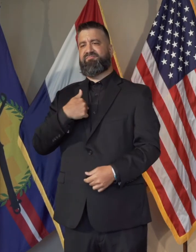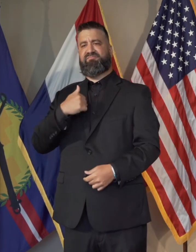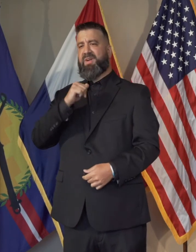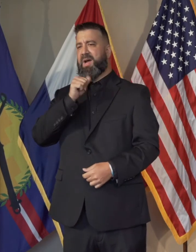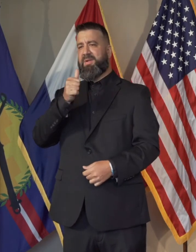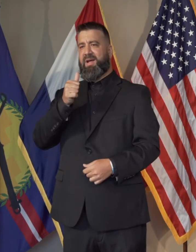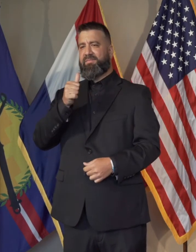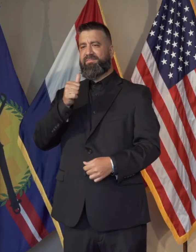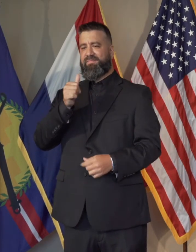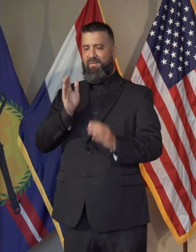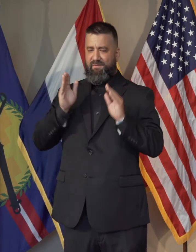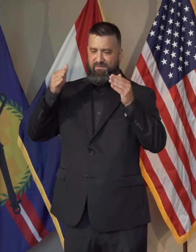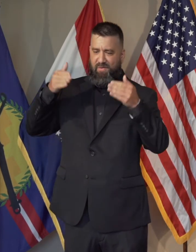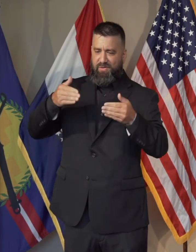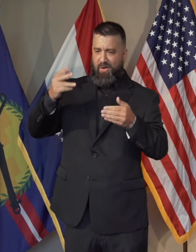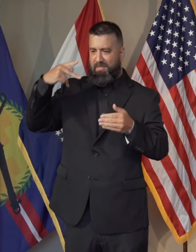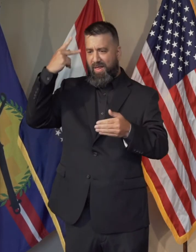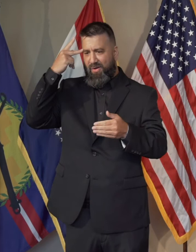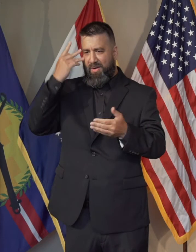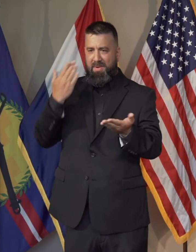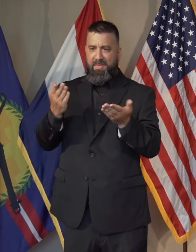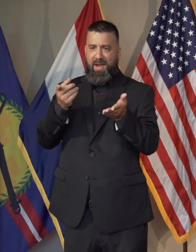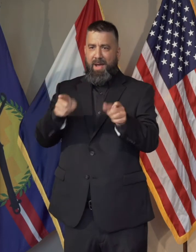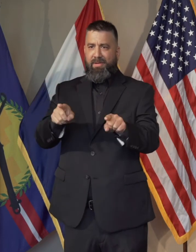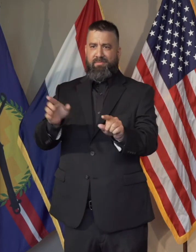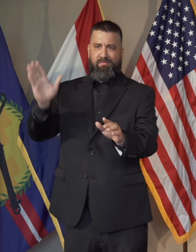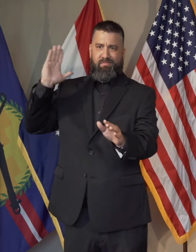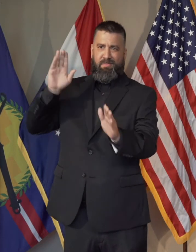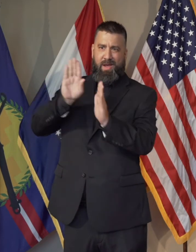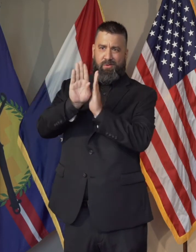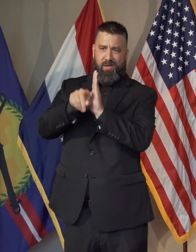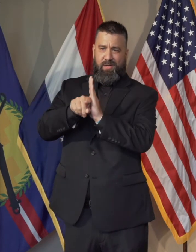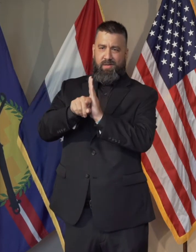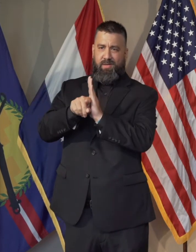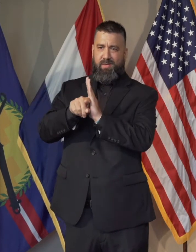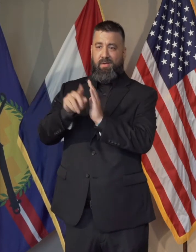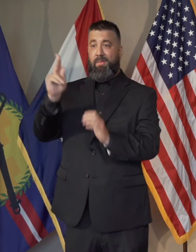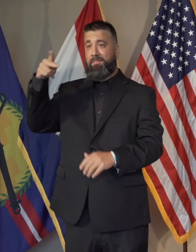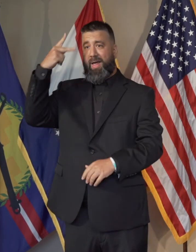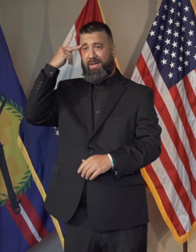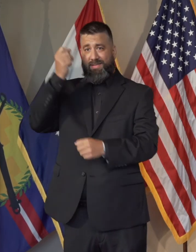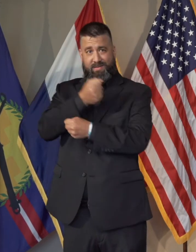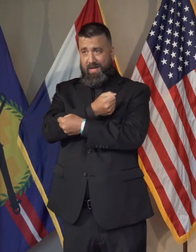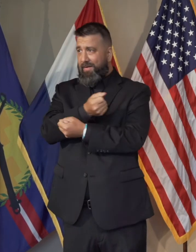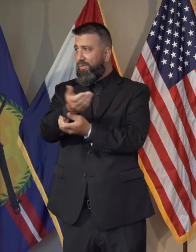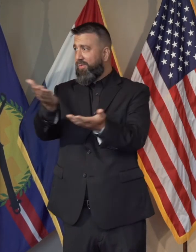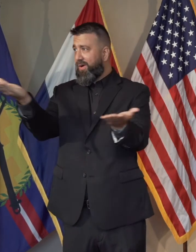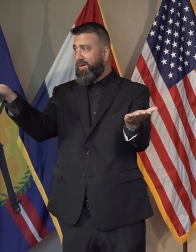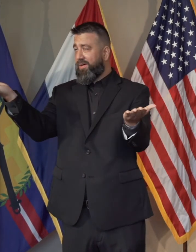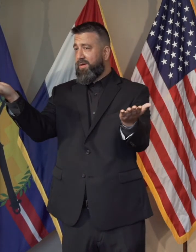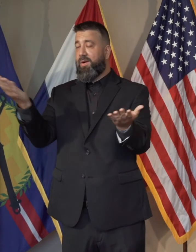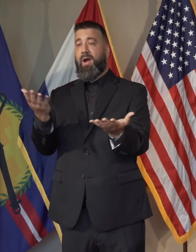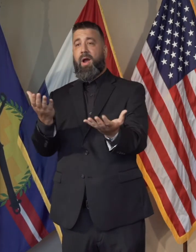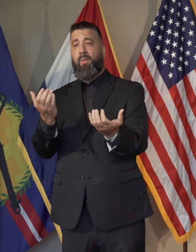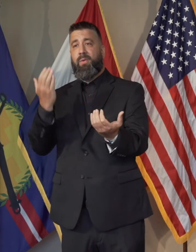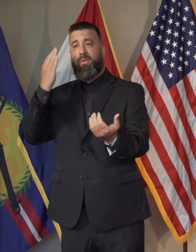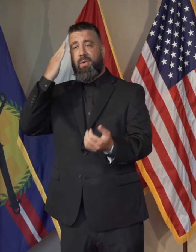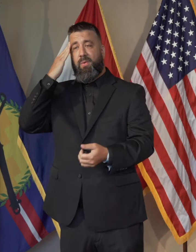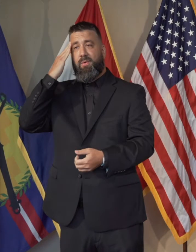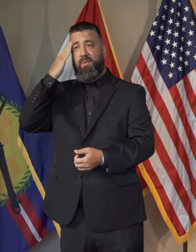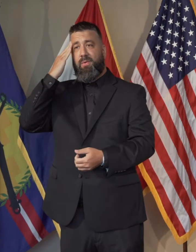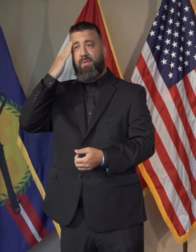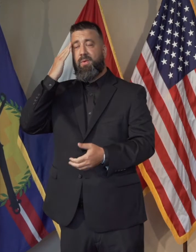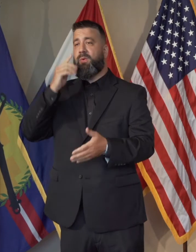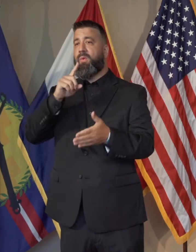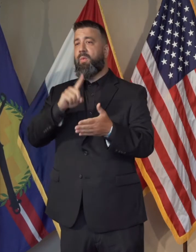the politics or what might be going on in the background. You know, politics is everywhere. What I want to know is